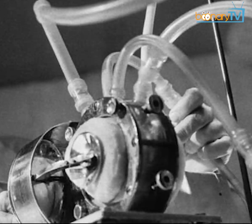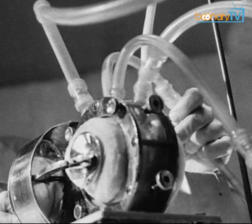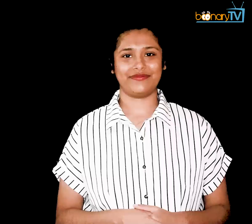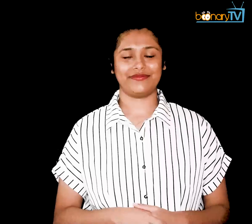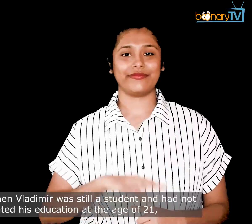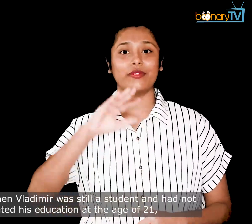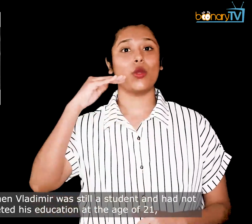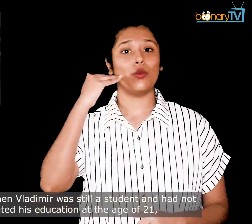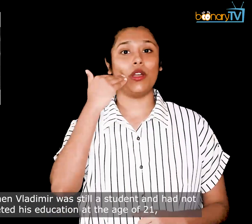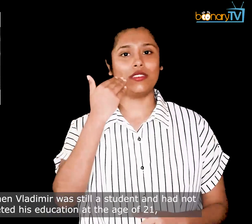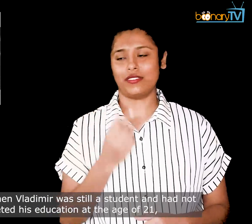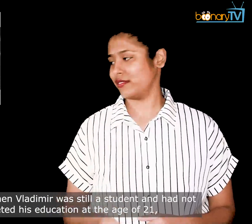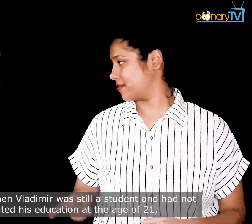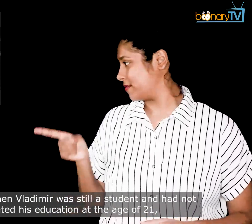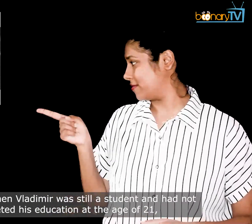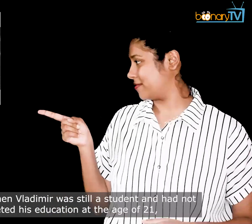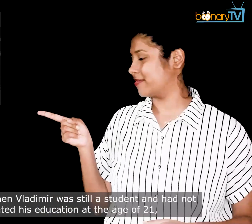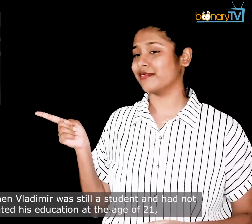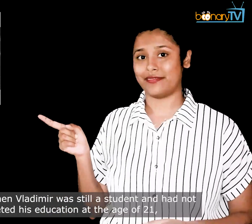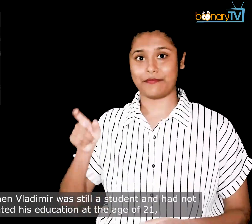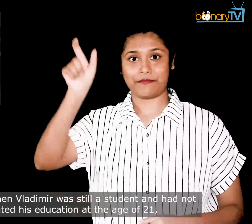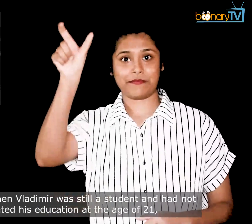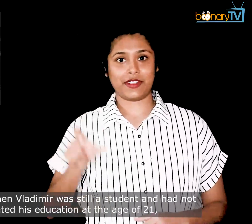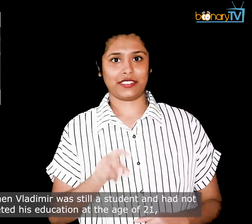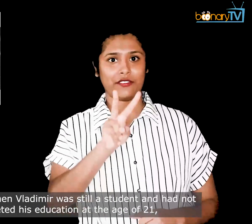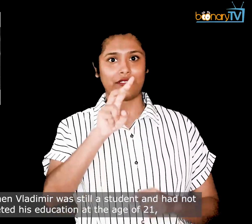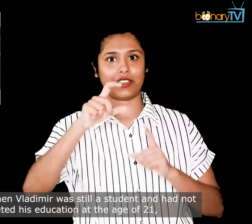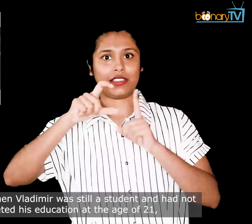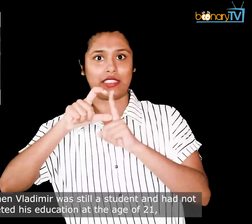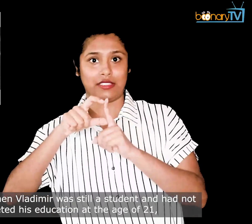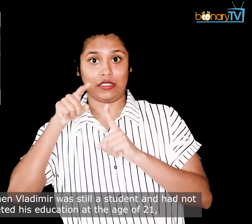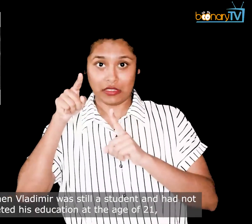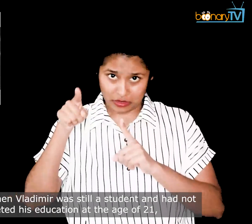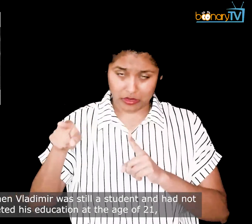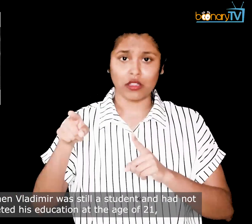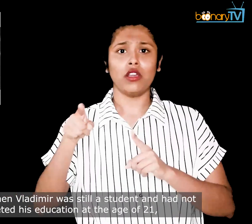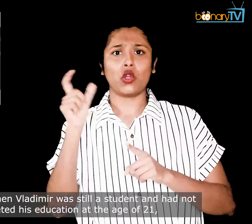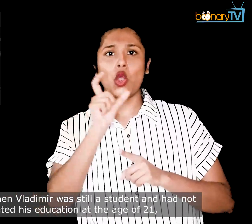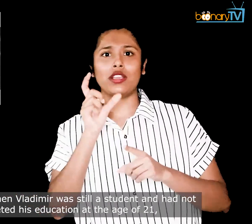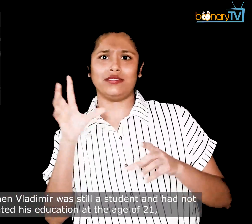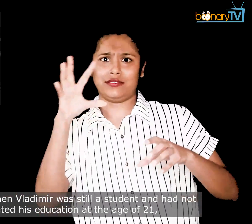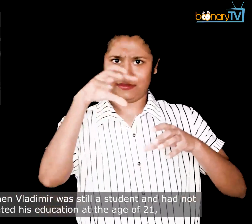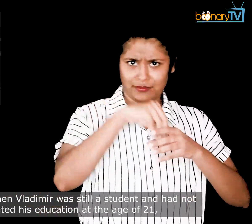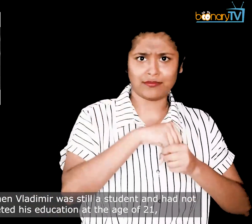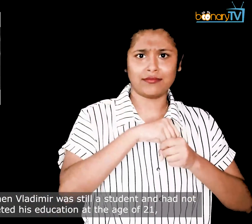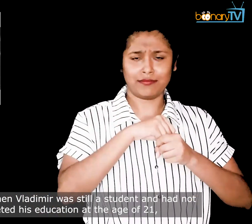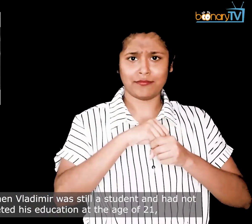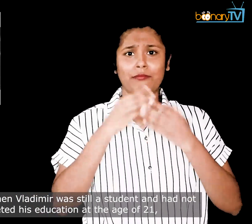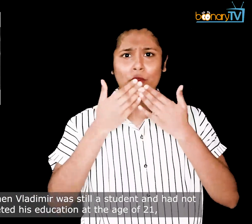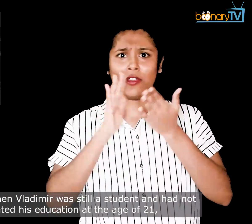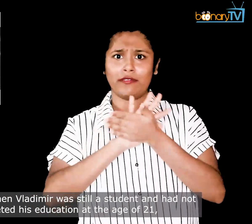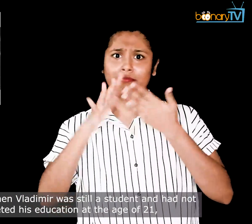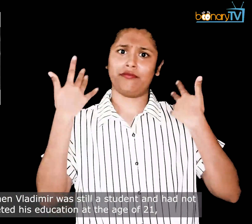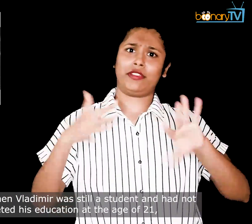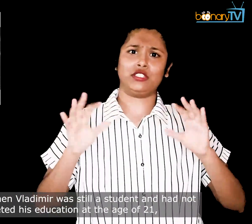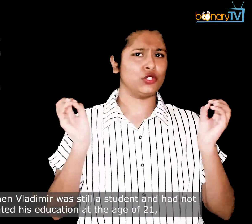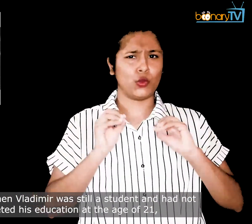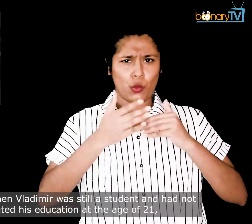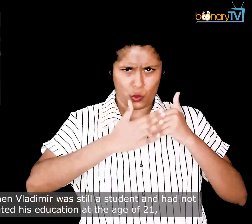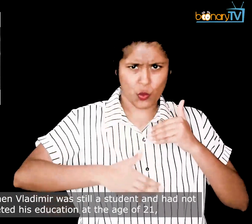In the year 1937, when Vladimir was still a student and had not even completed his